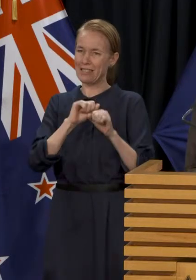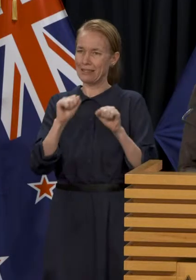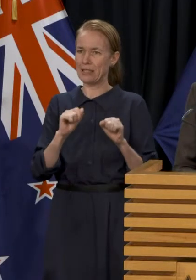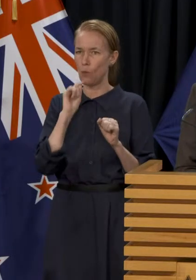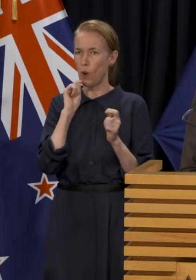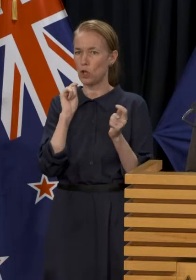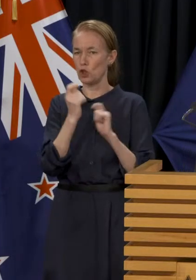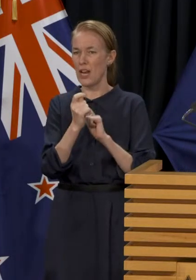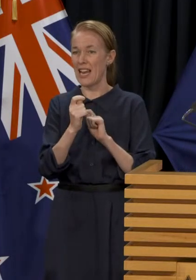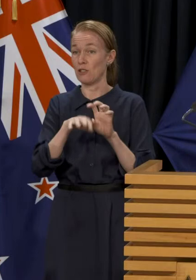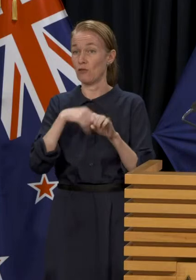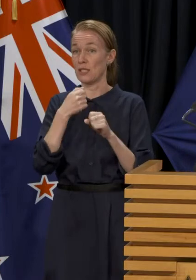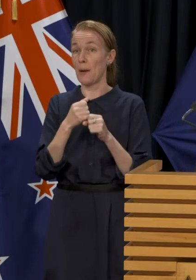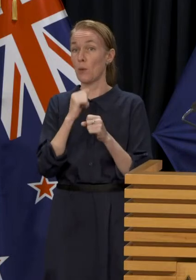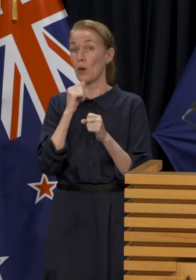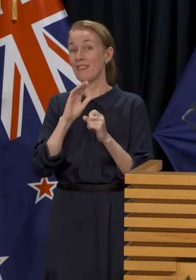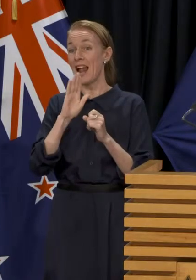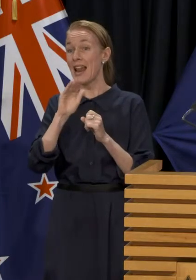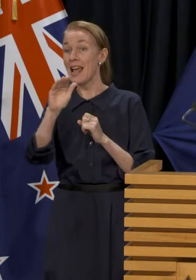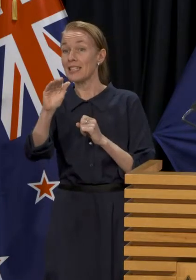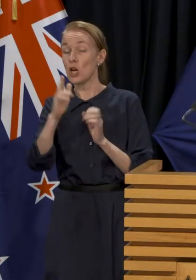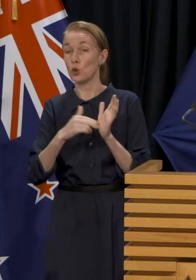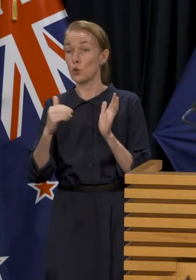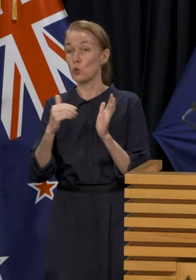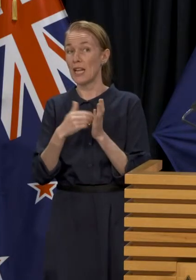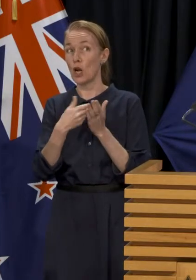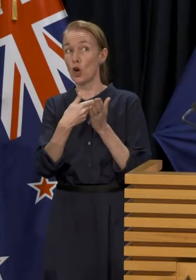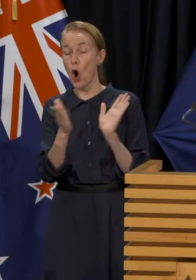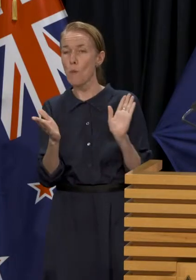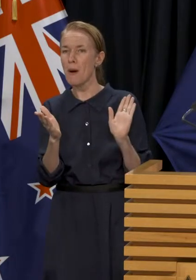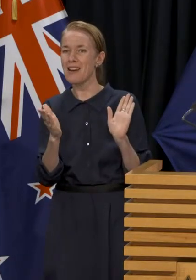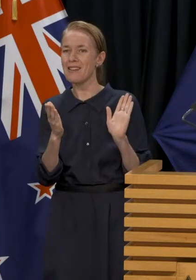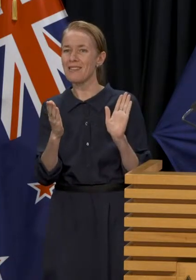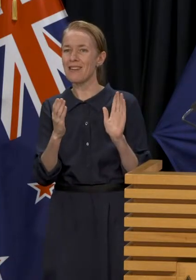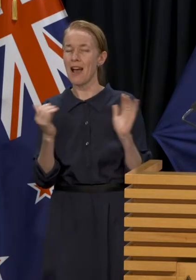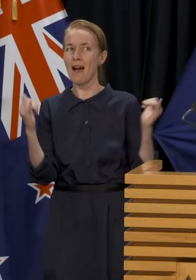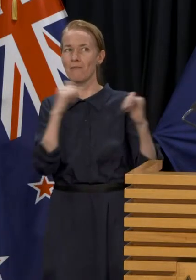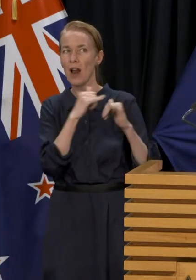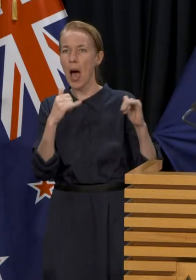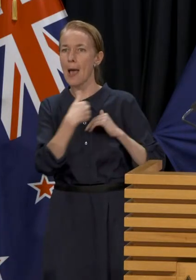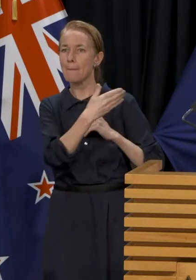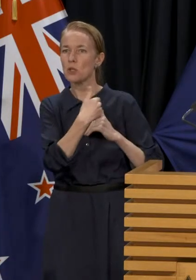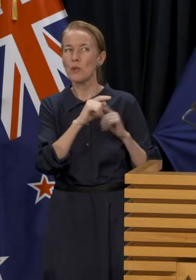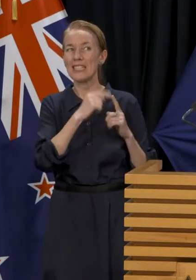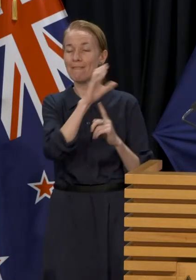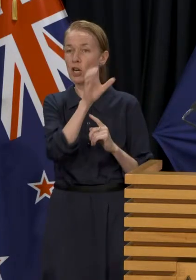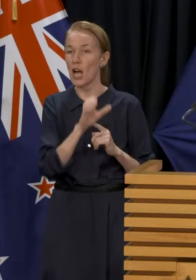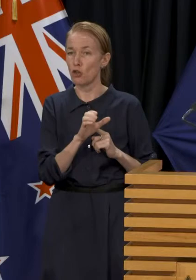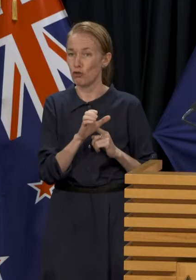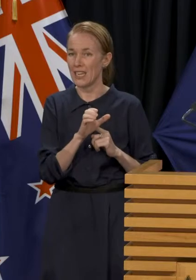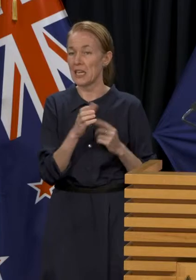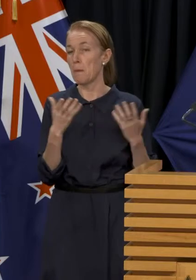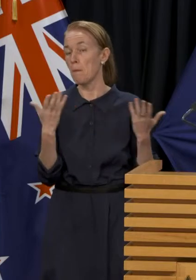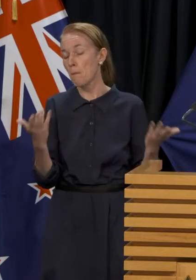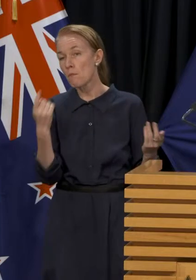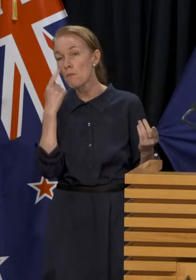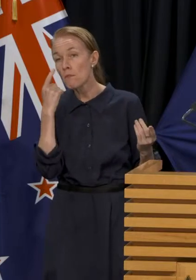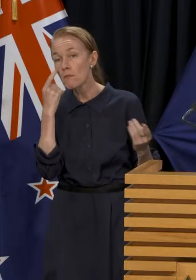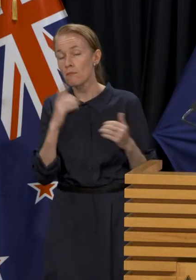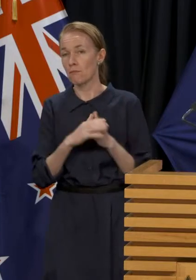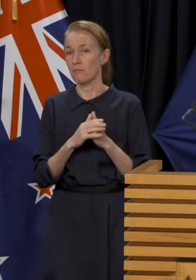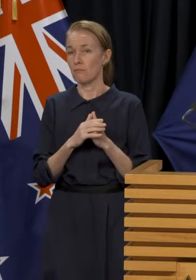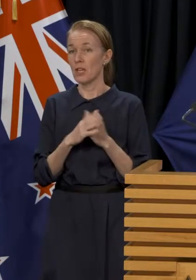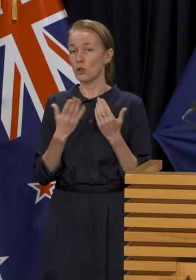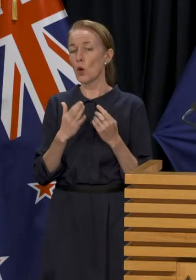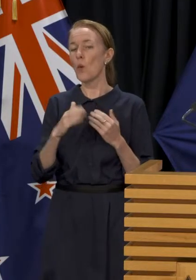possibly under bubble arrangements in the future, it may play a role there. So yes, we're watching the technology. At the moment, there's no particular indication to deploy